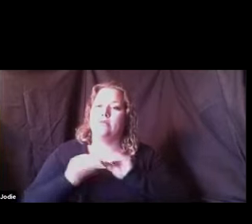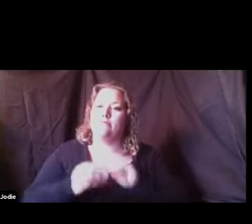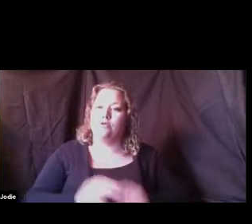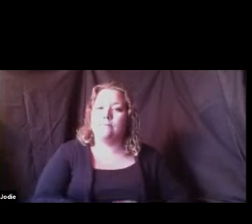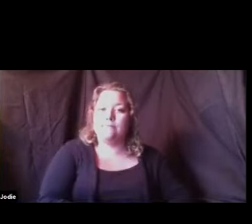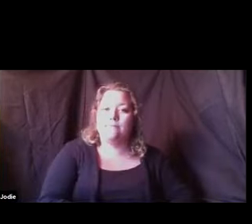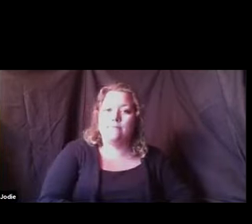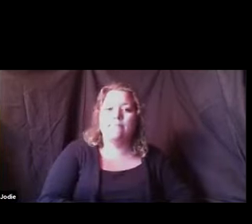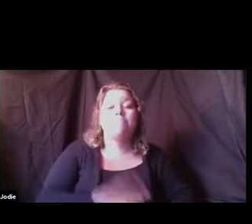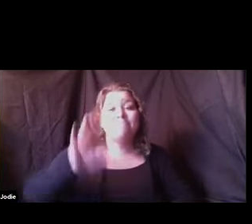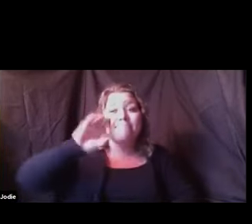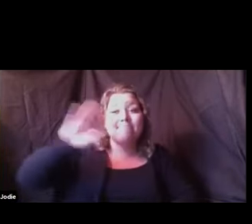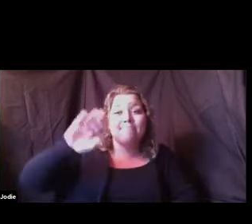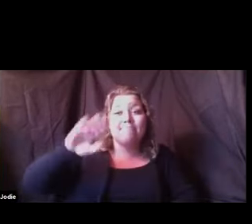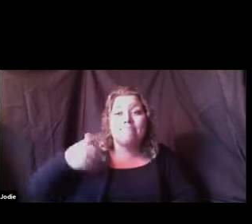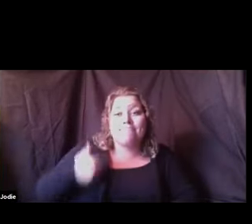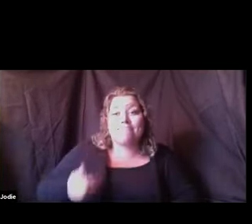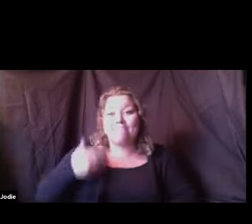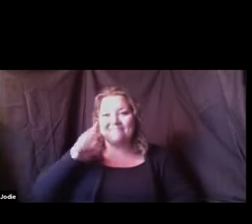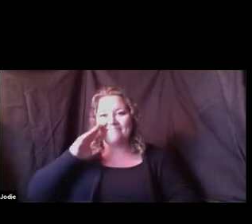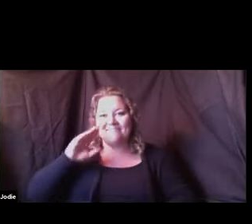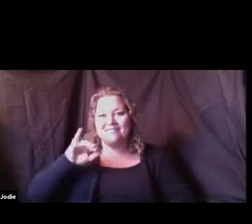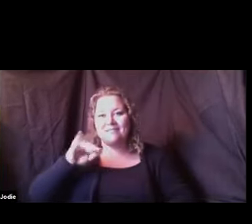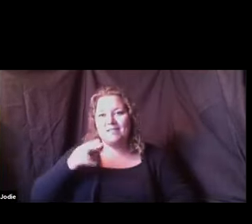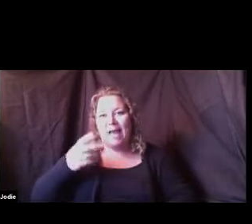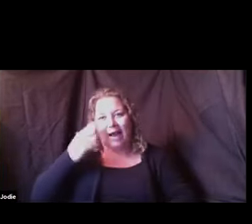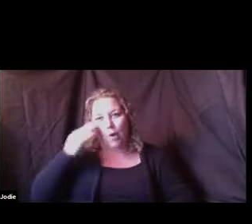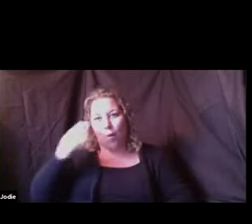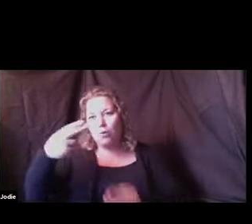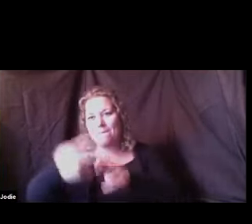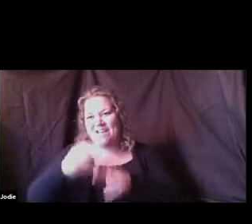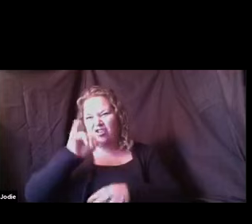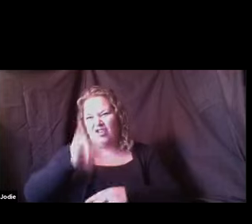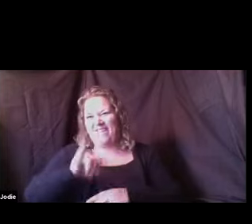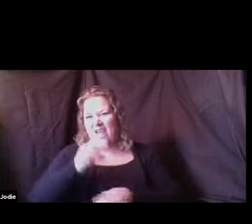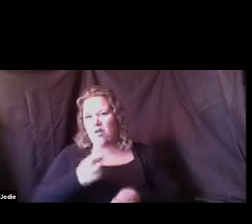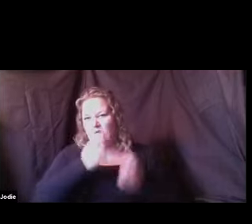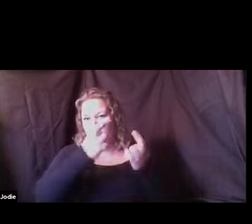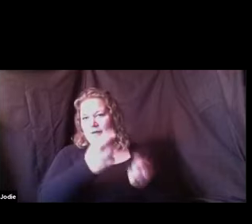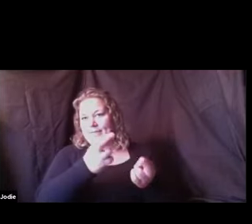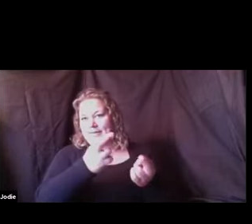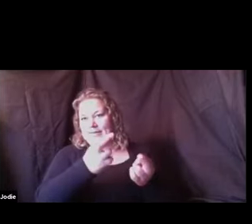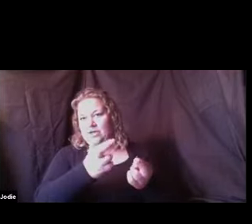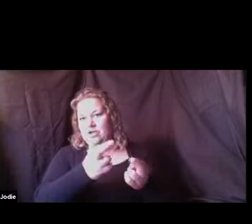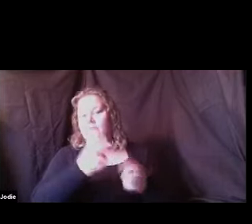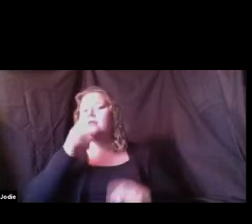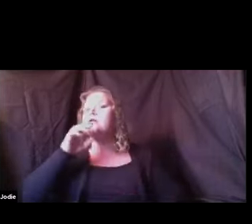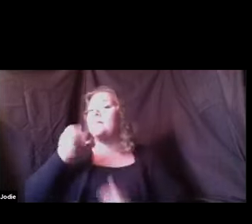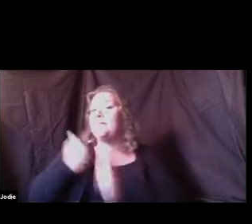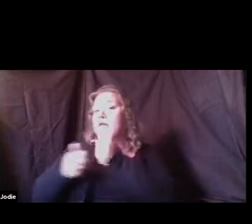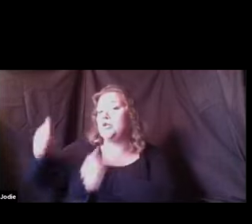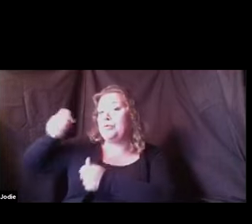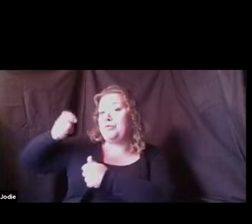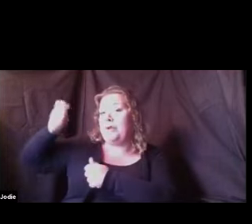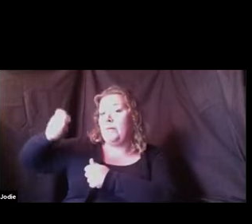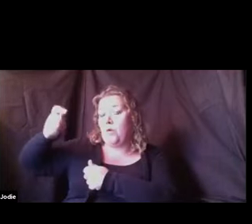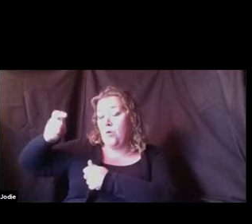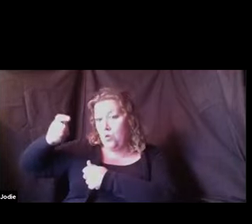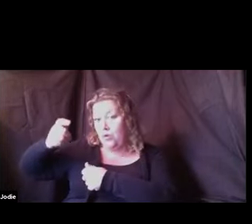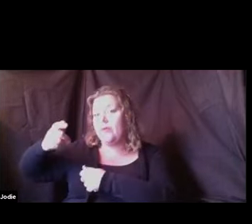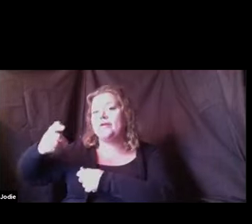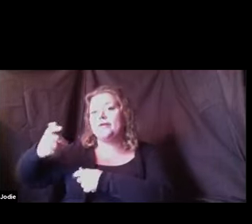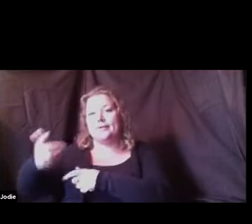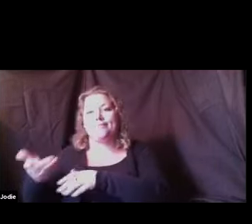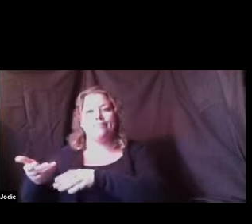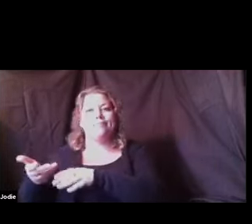Hi, Jen. I know you just mentioned the 8 recommendations that you guys made once the Supreme Court overruled the safer at home order, and